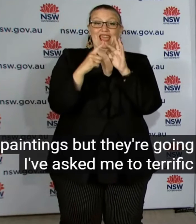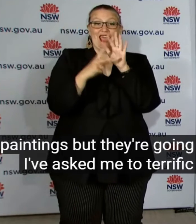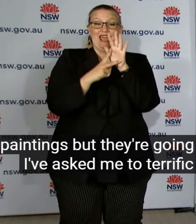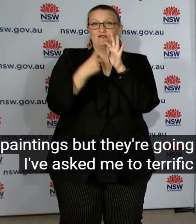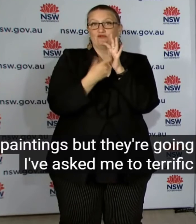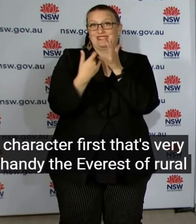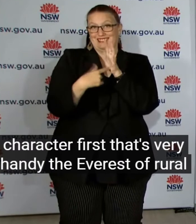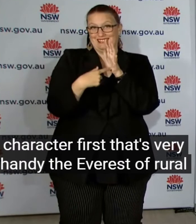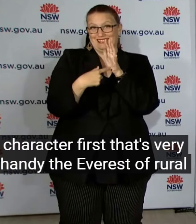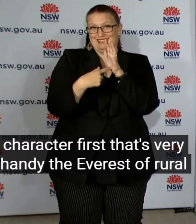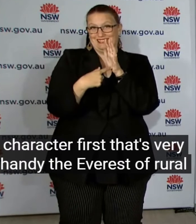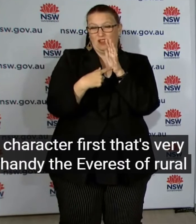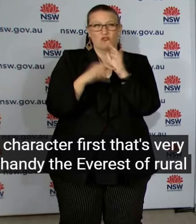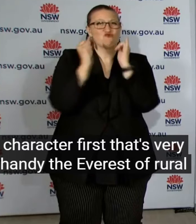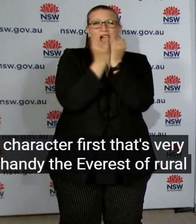people? Well, look. Firstly,